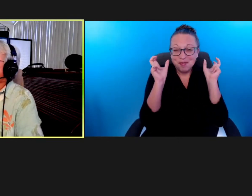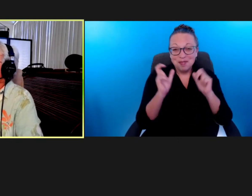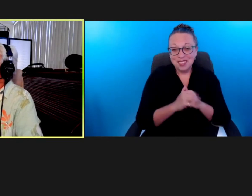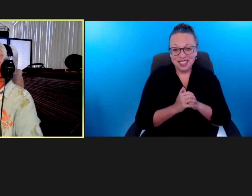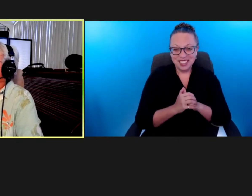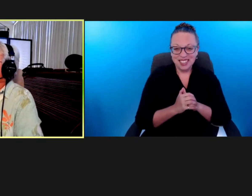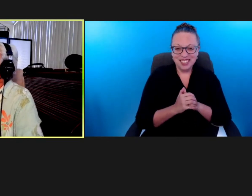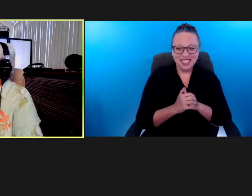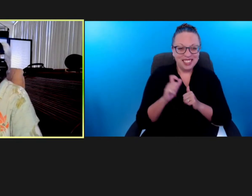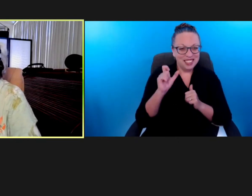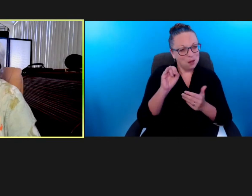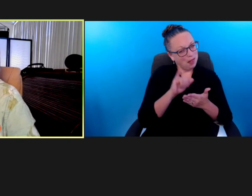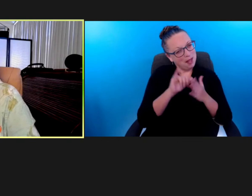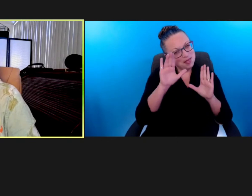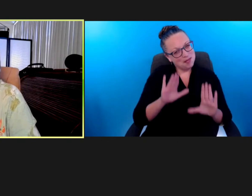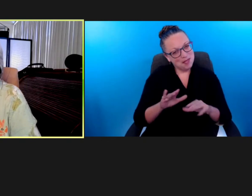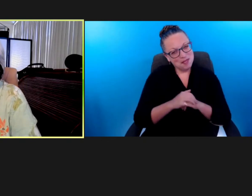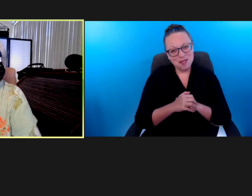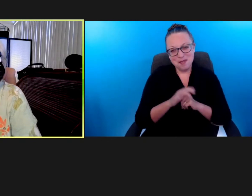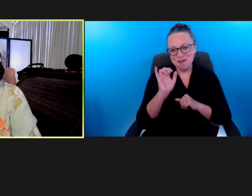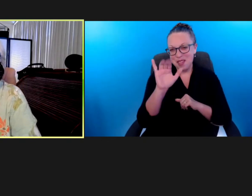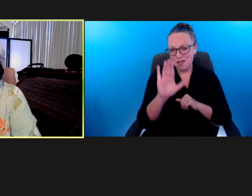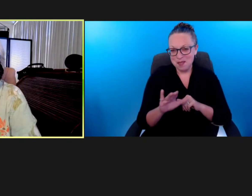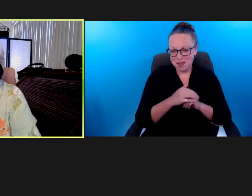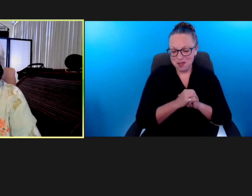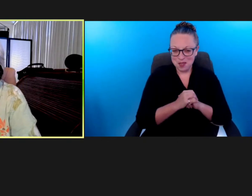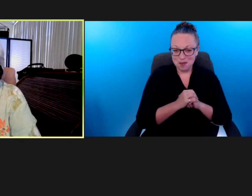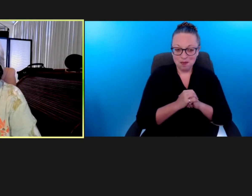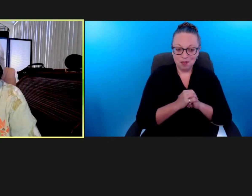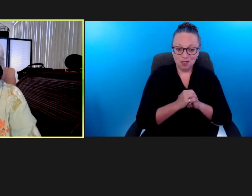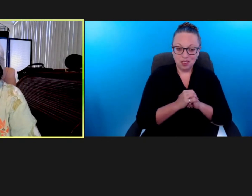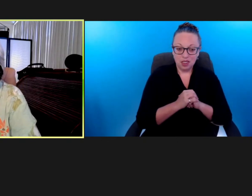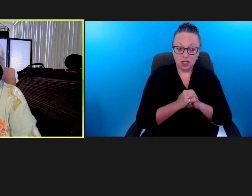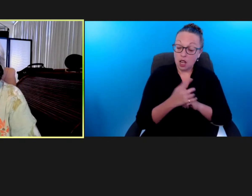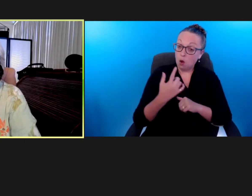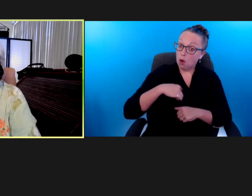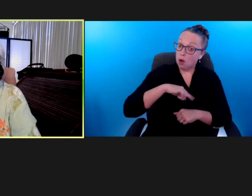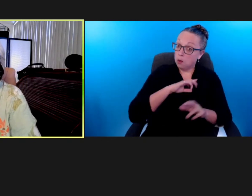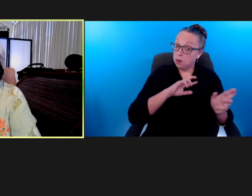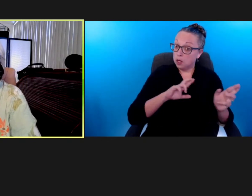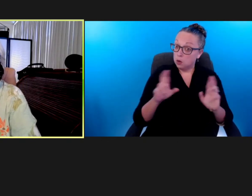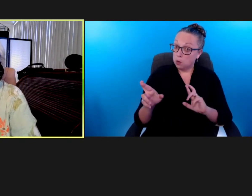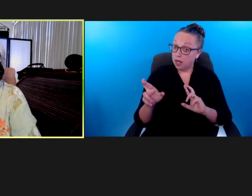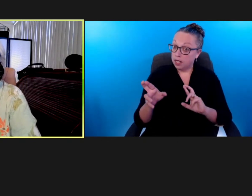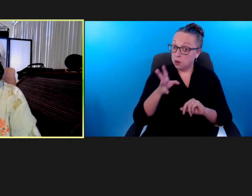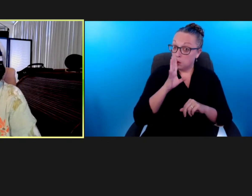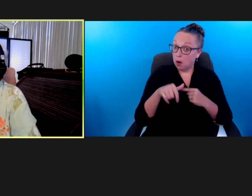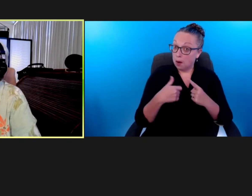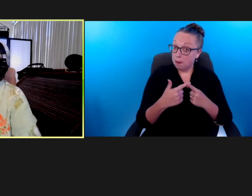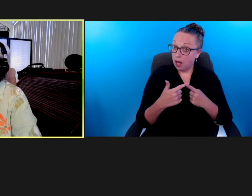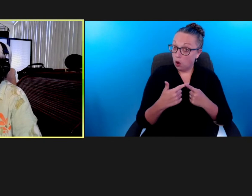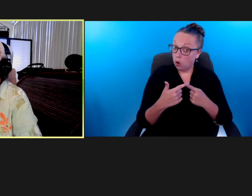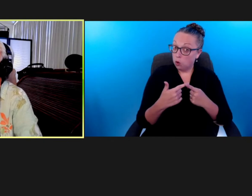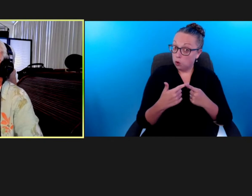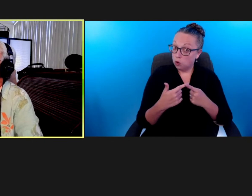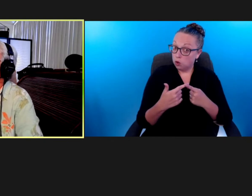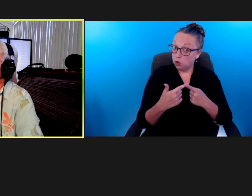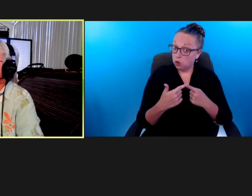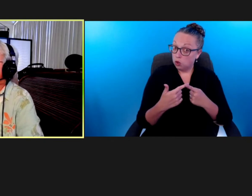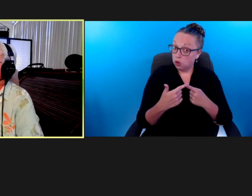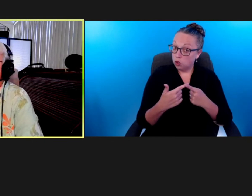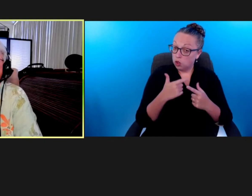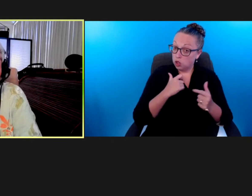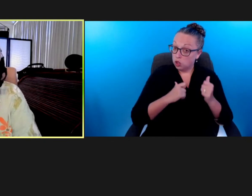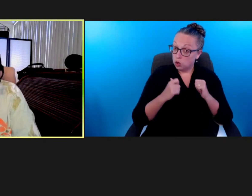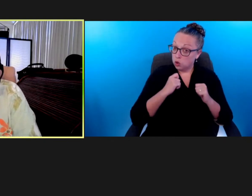So yes, that was great. Thank you, baby. Now, are we ready now to talk about our new I the show? think that's we coming